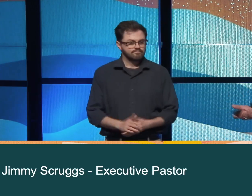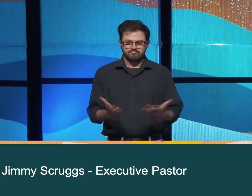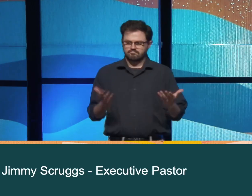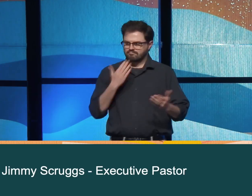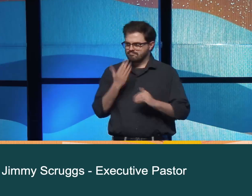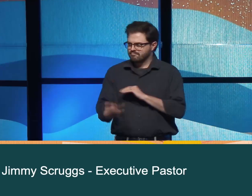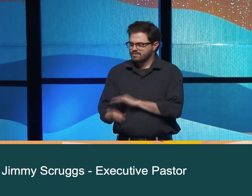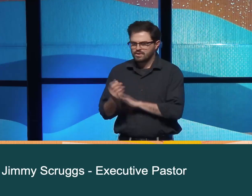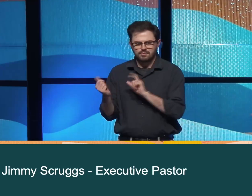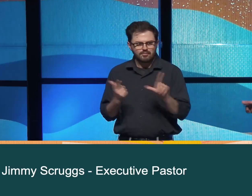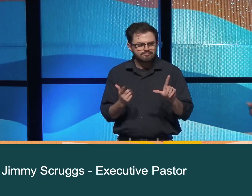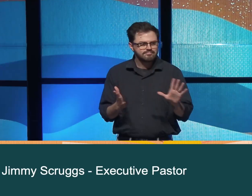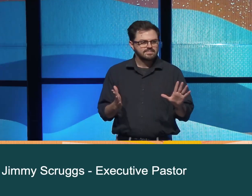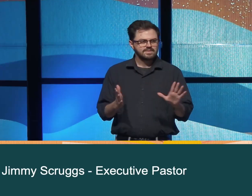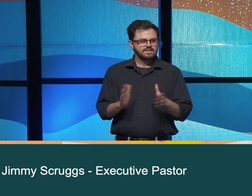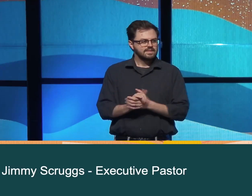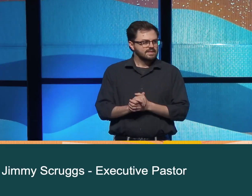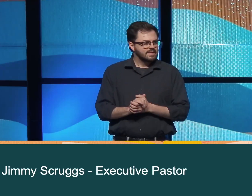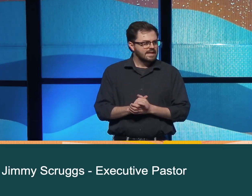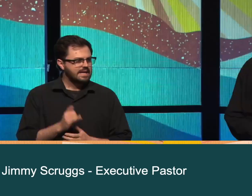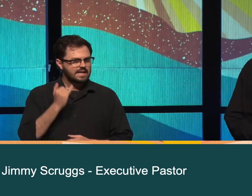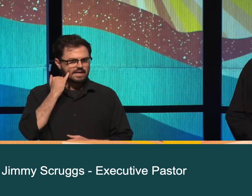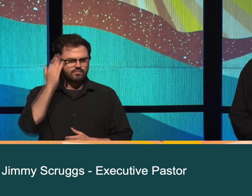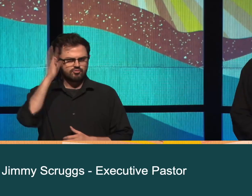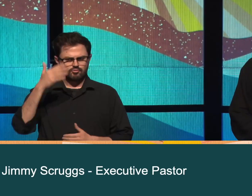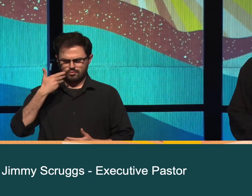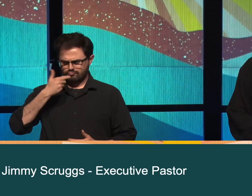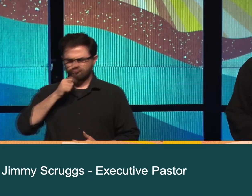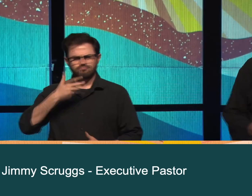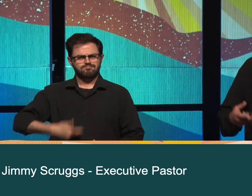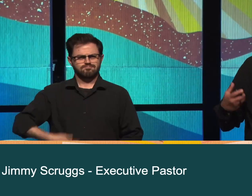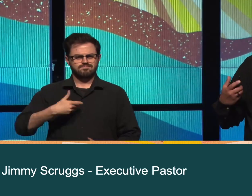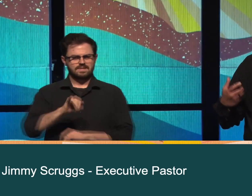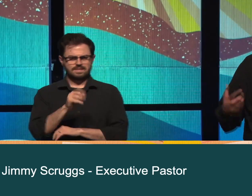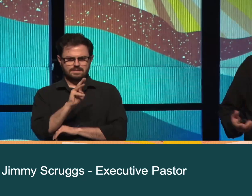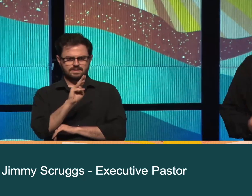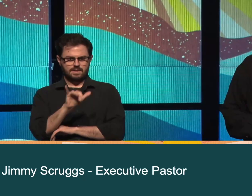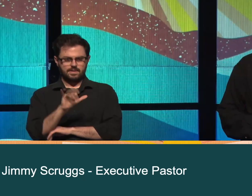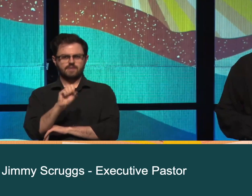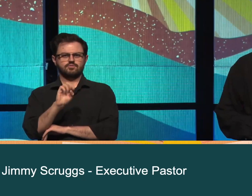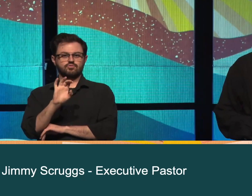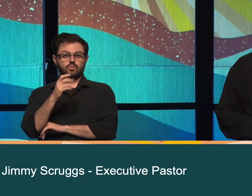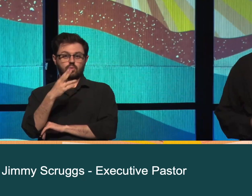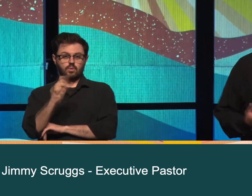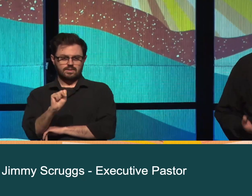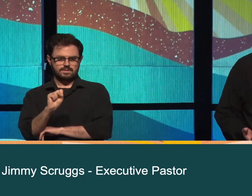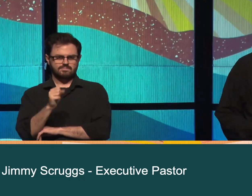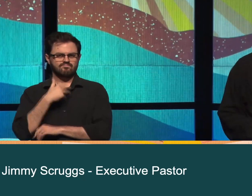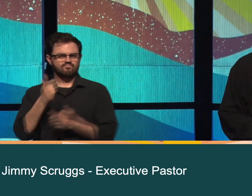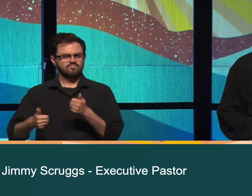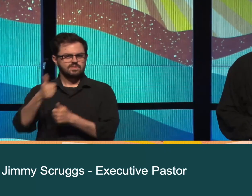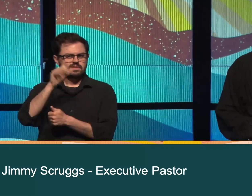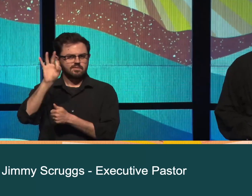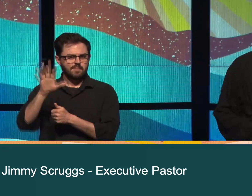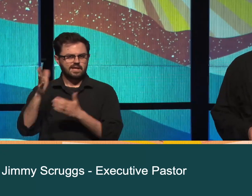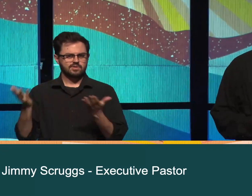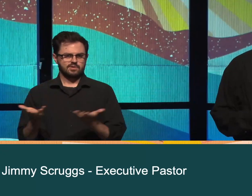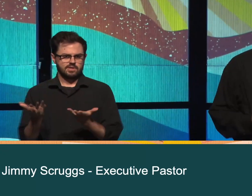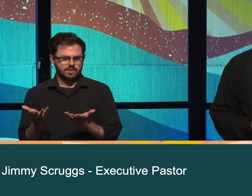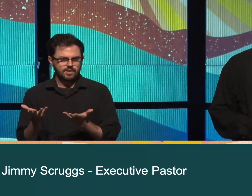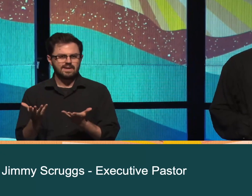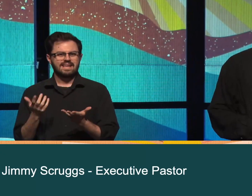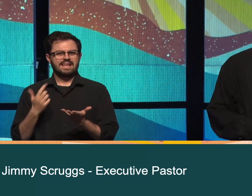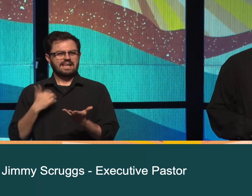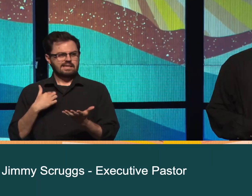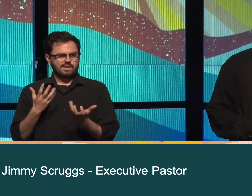Well, good morning, everybody. For those of you that don't know me, my name's Jimmy Scruggs. I'm the executive pastor here, and I'm here to discuss the